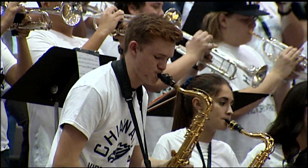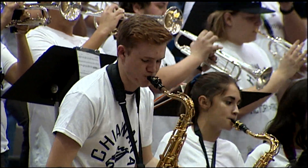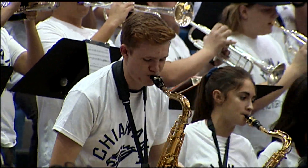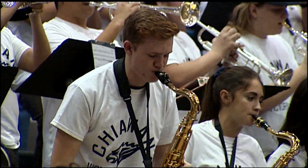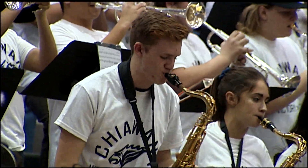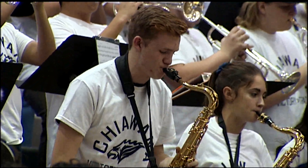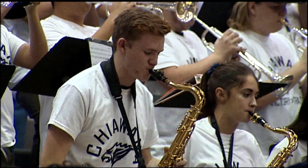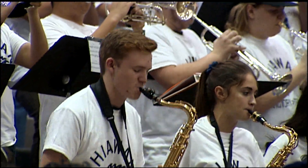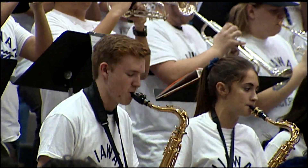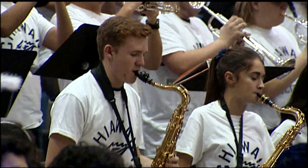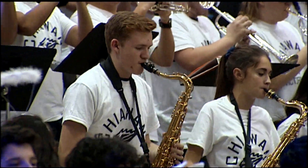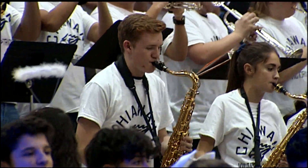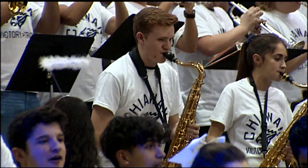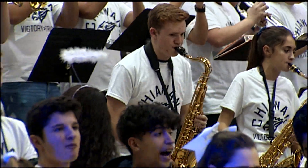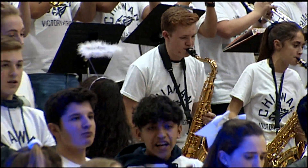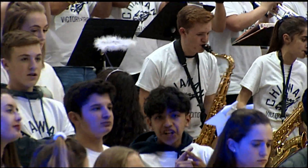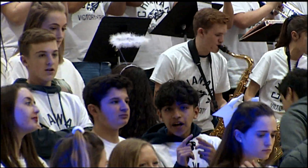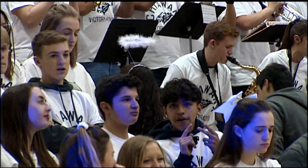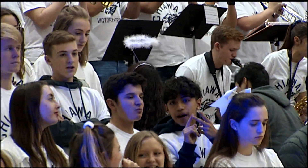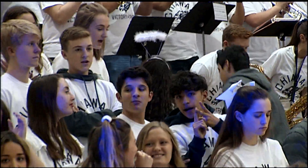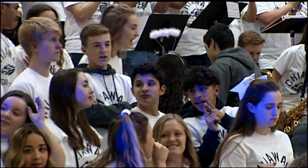building till it creates a chaotic, electric atmosphere.